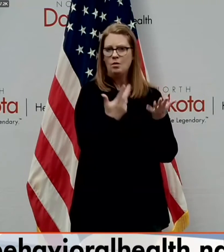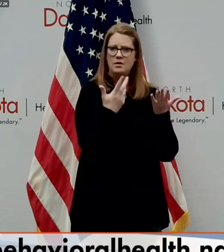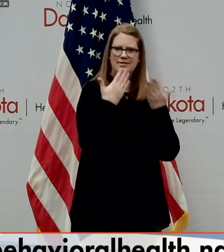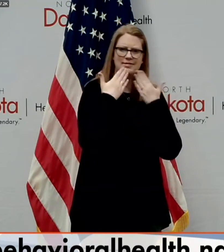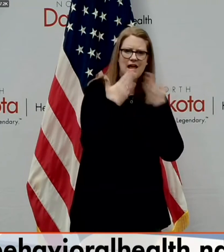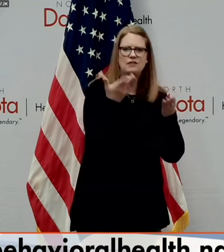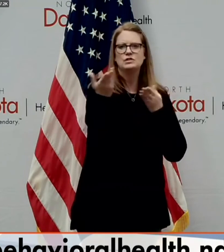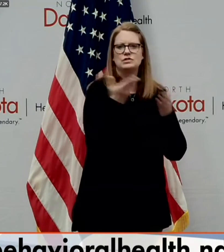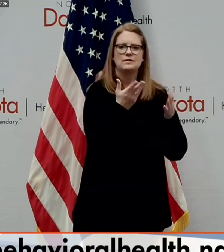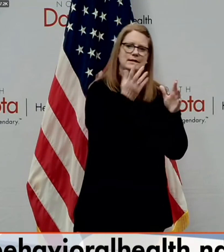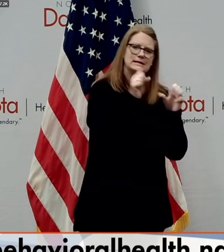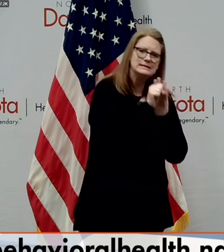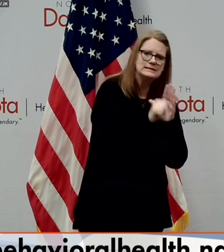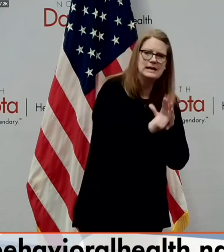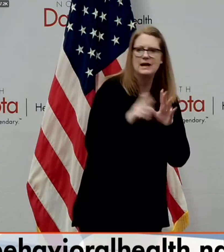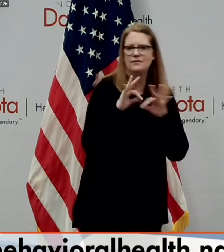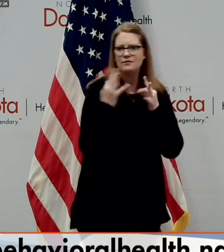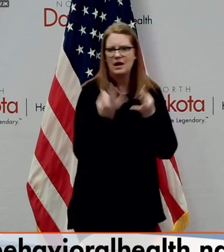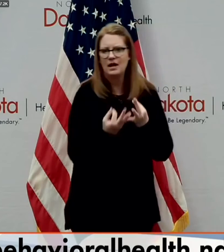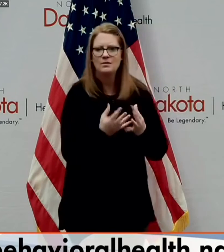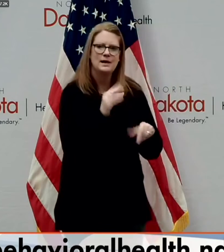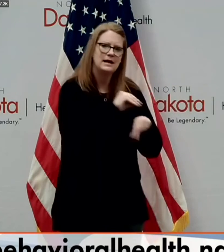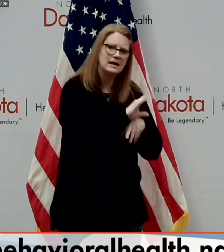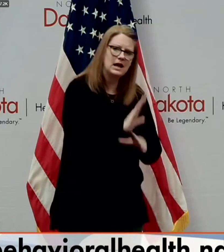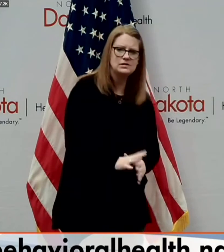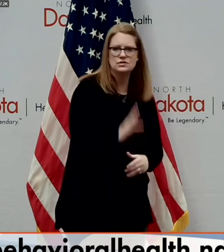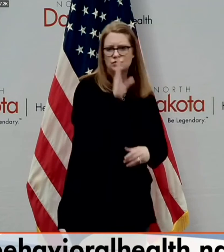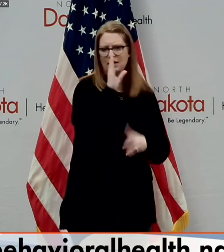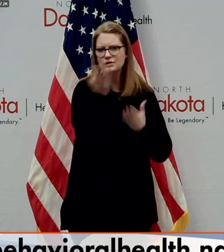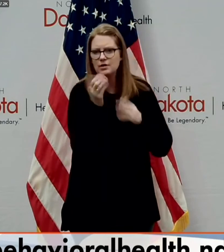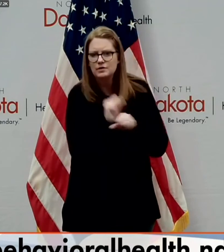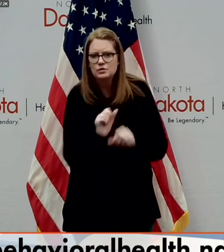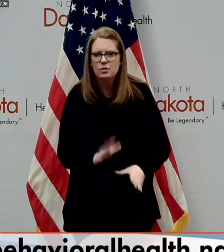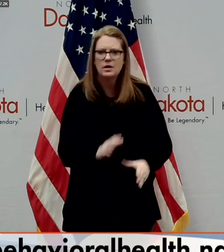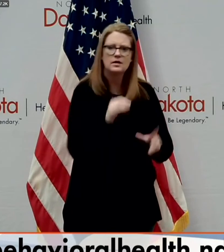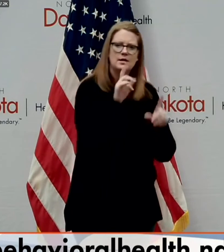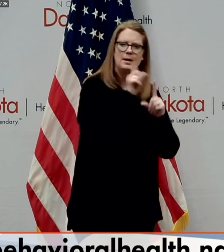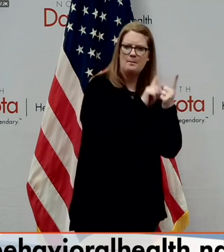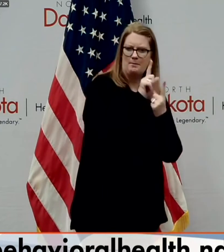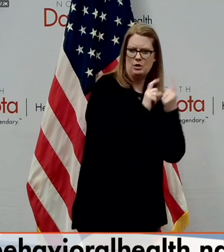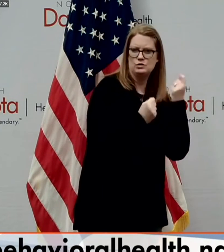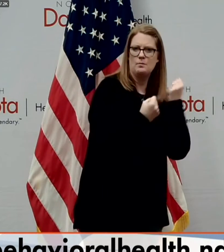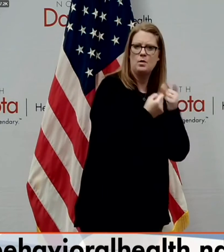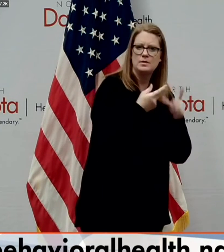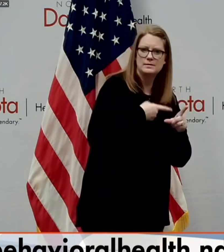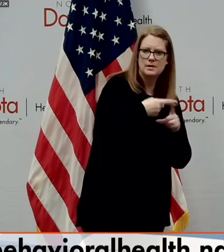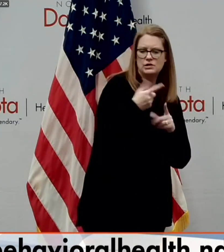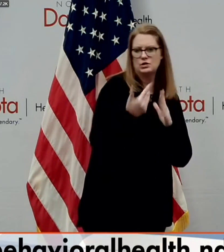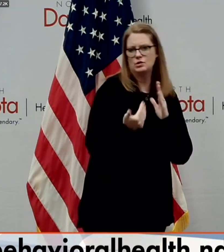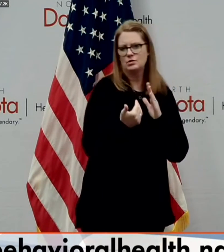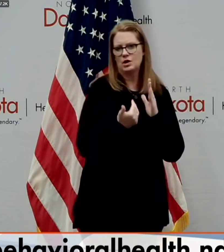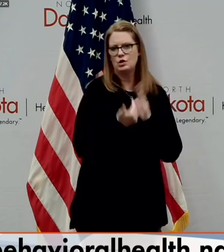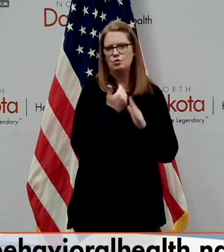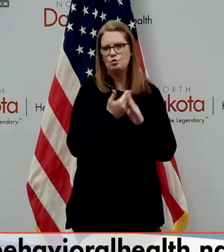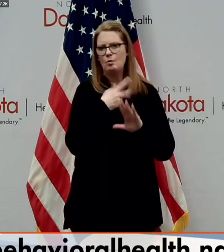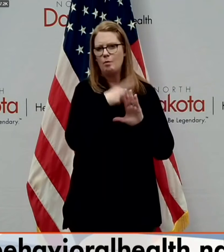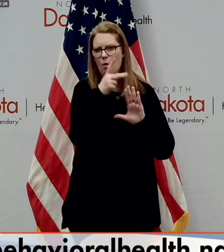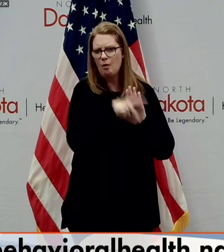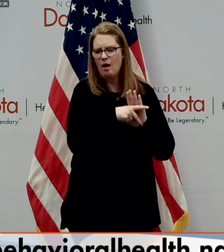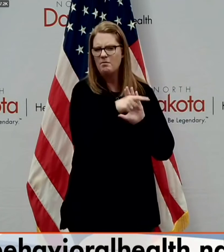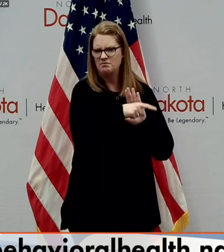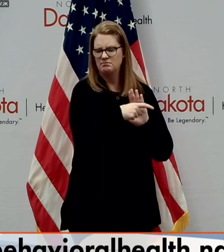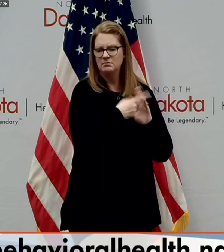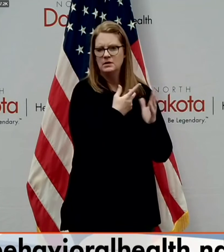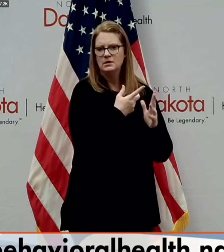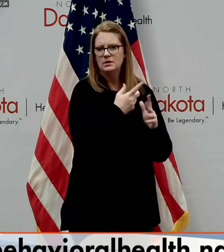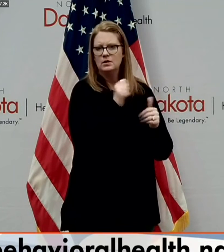families, whether you're a counselor, a direct service worker, behavioral health nurse, peer support specialist, new program which we created that